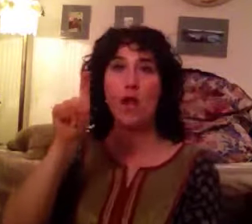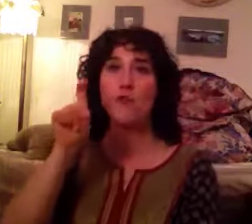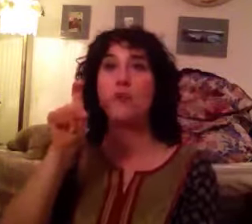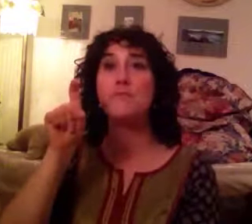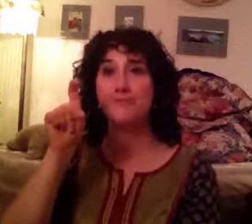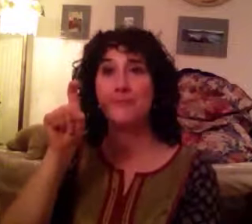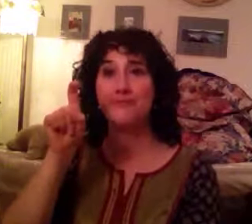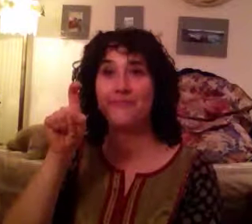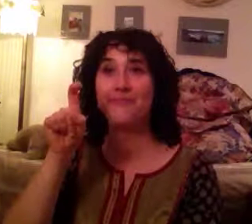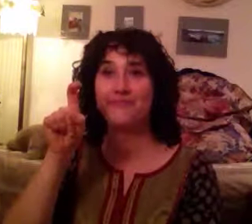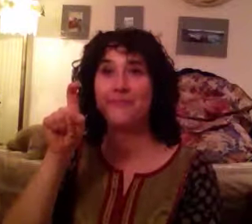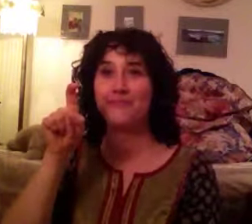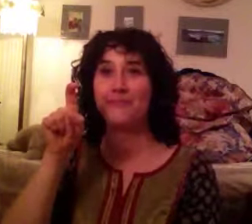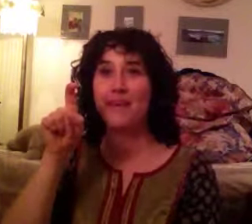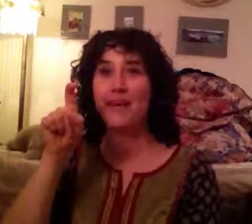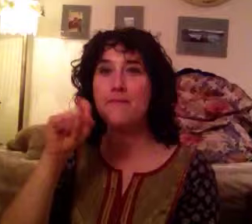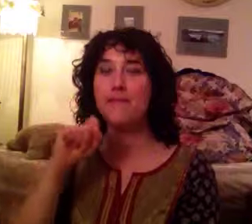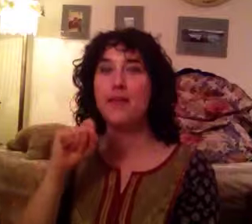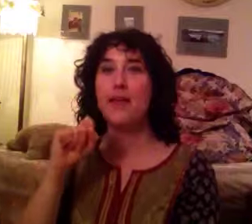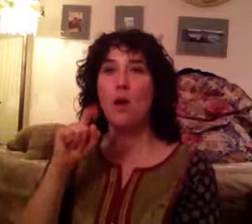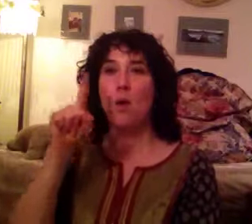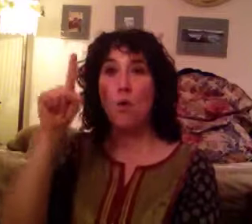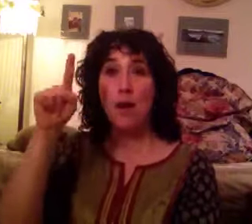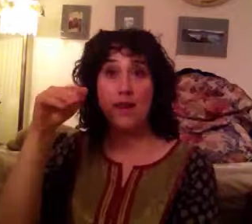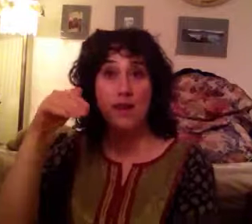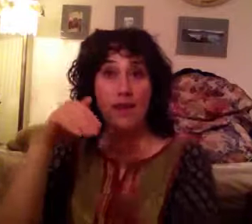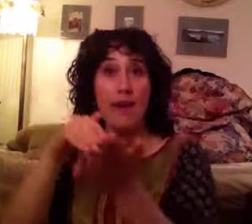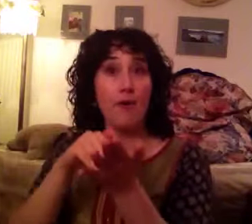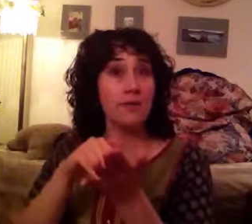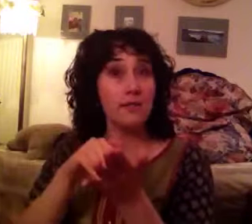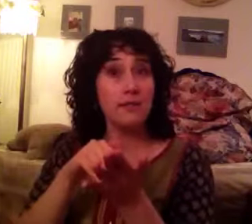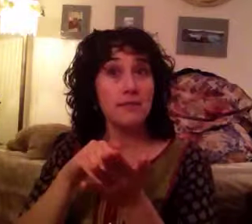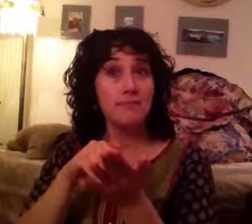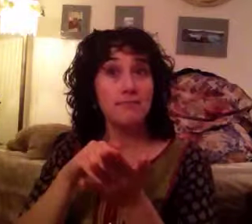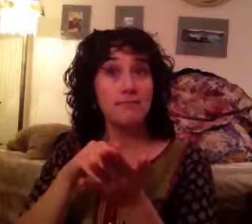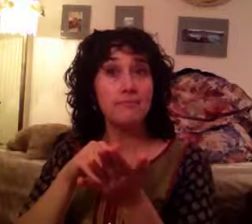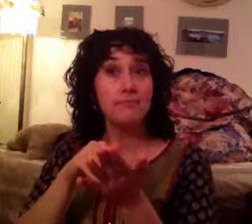100. Okay? 1,000,